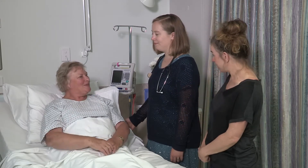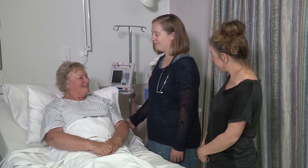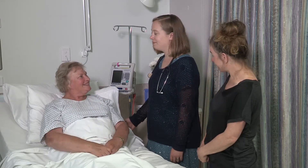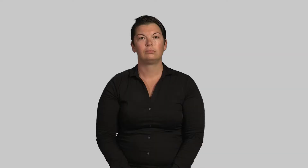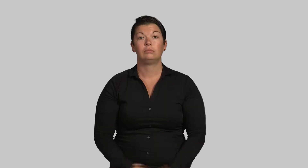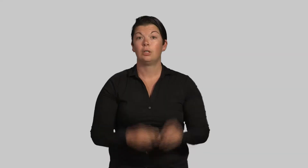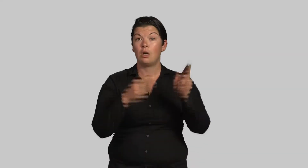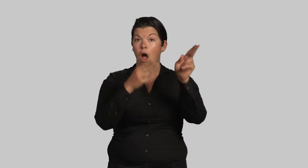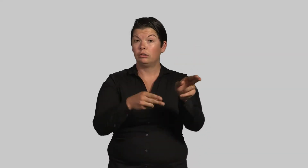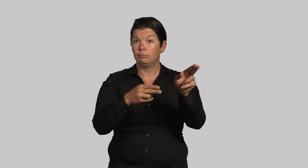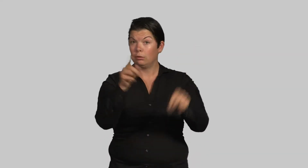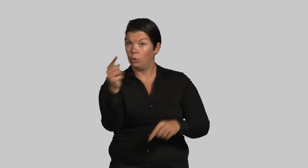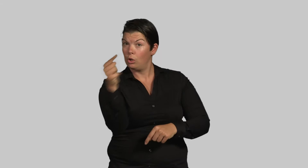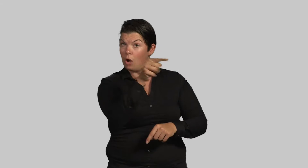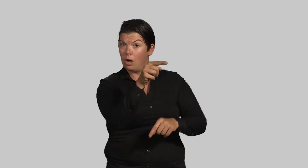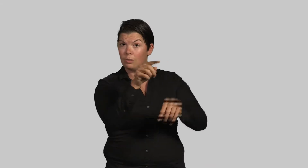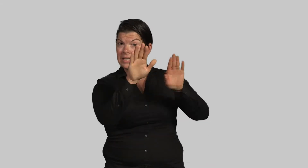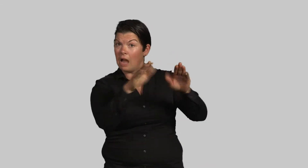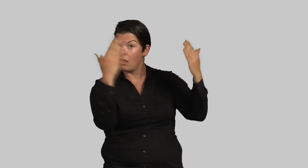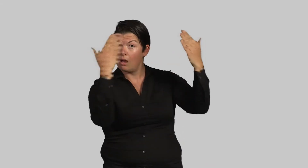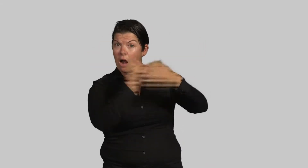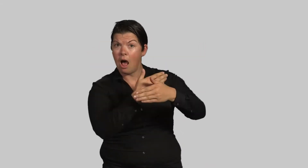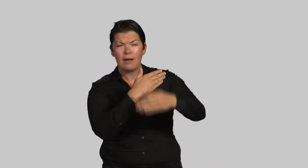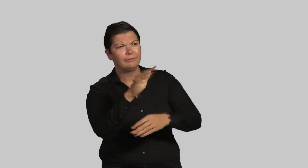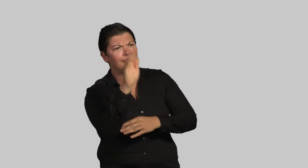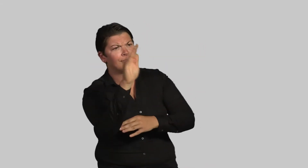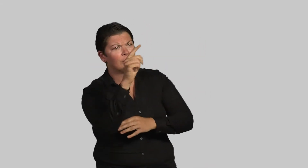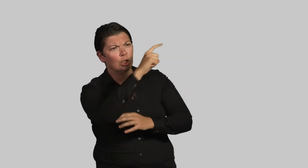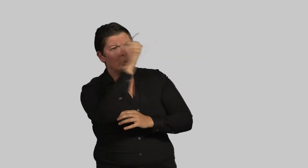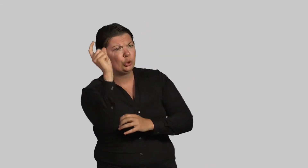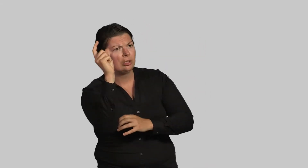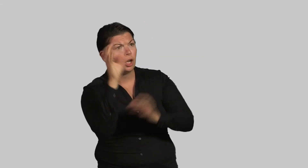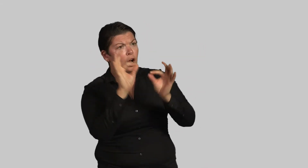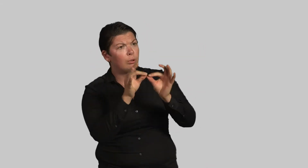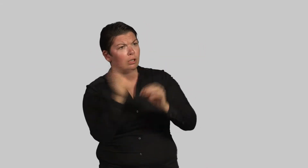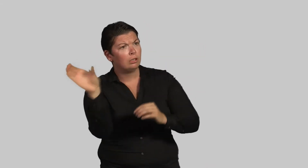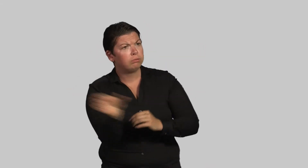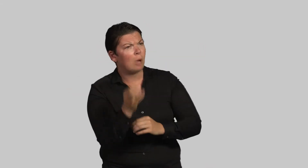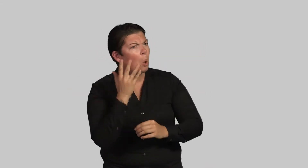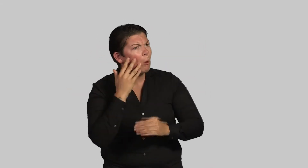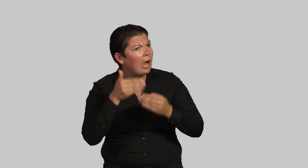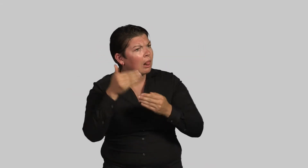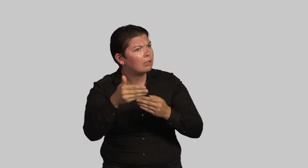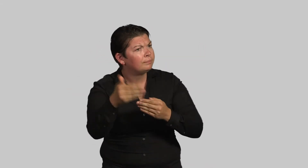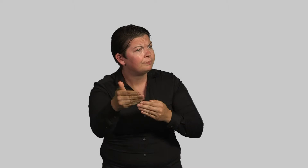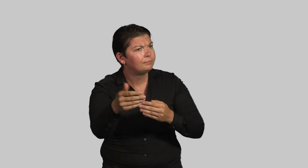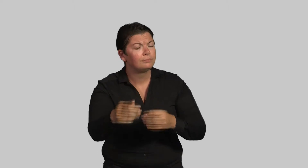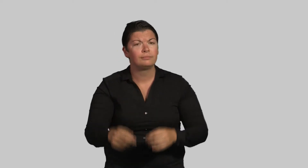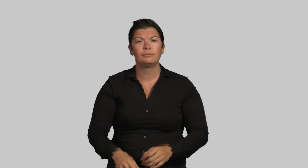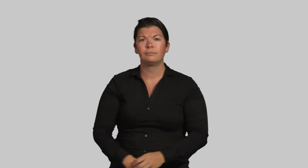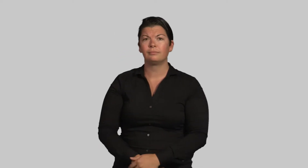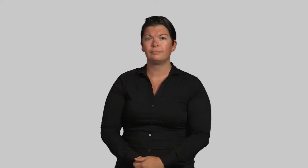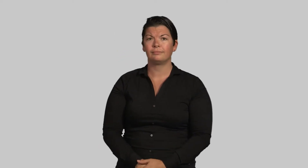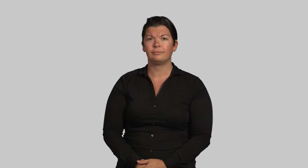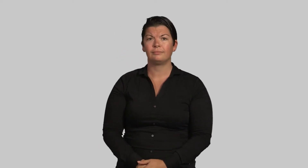Thank you. If you're staying in hospital, work out with the staff on the ward when and how often an NZSL